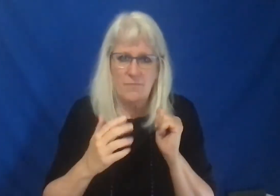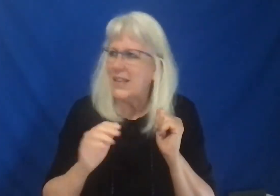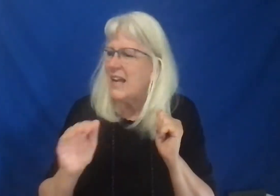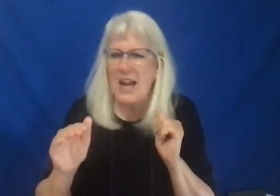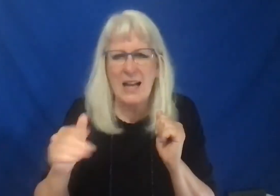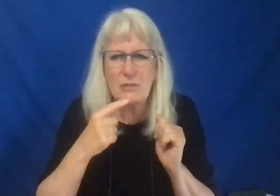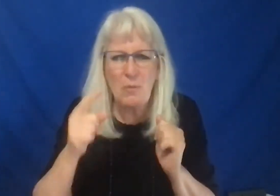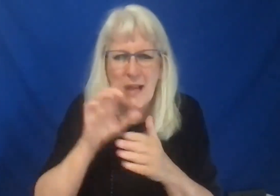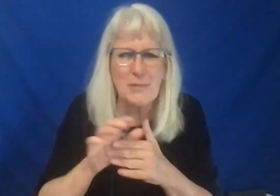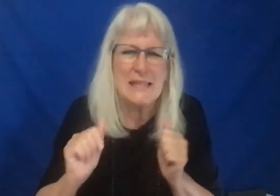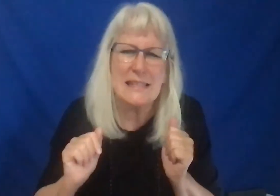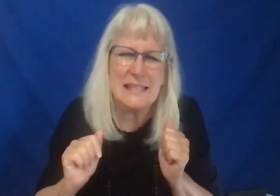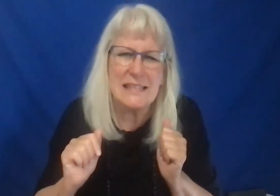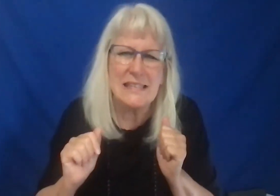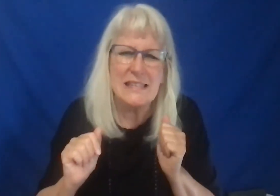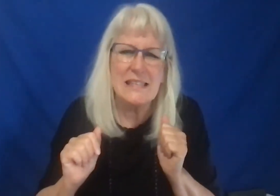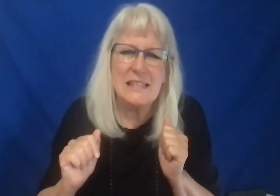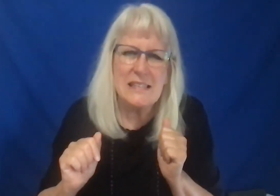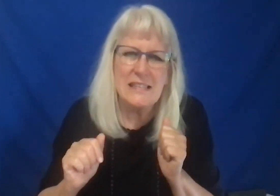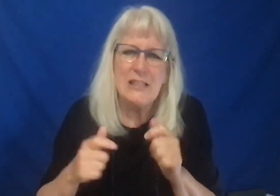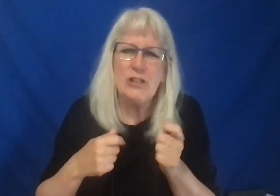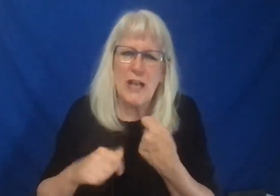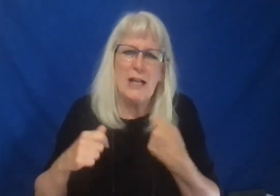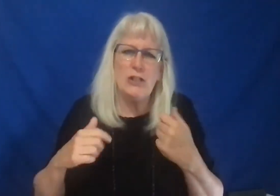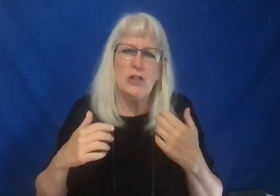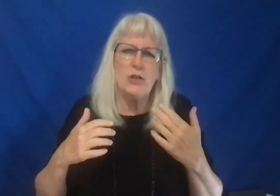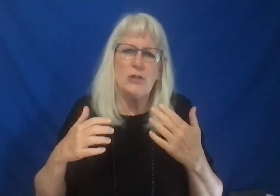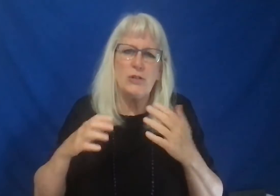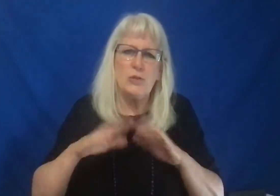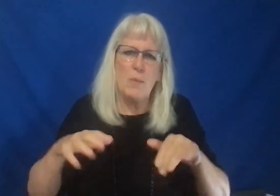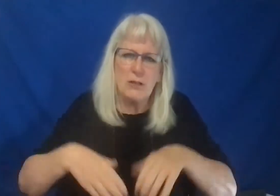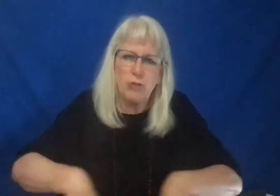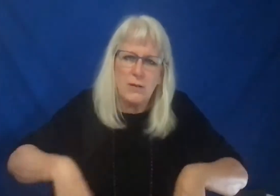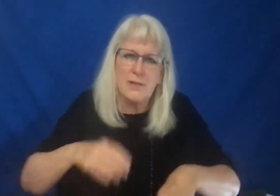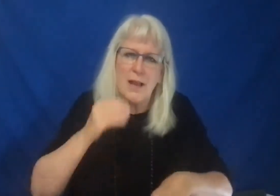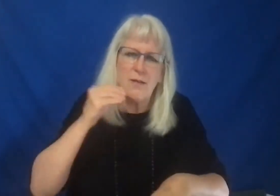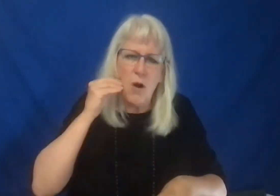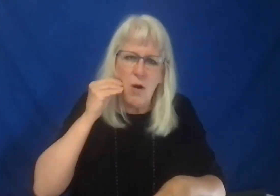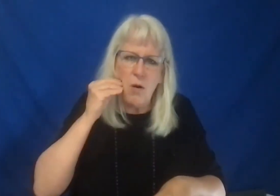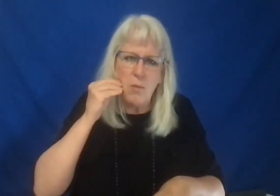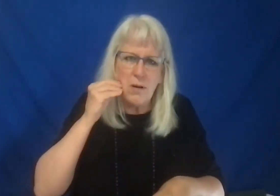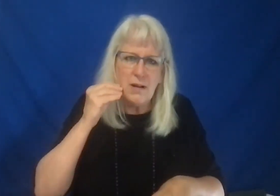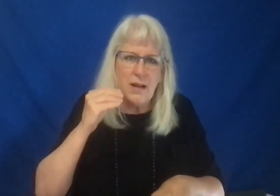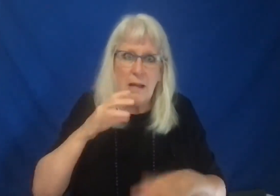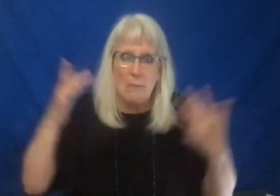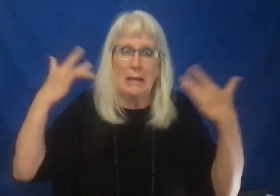look, I would appreciate it if you would change into your swimming trunks at home rather than getting butt ass naked at the lake. And he